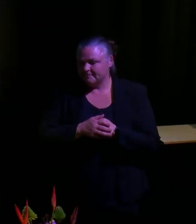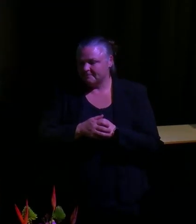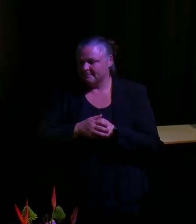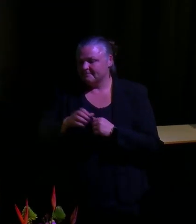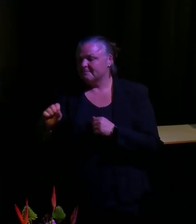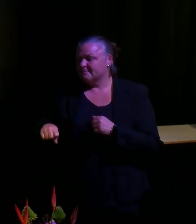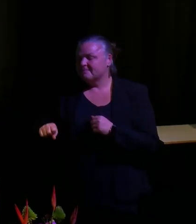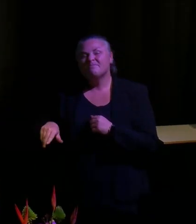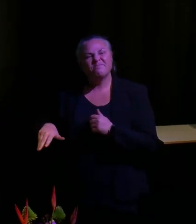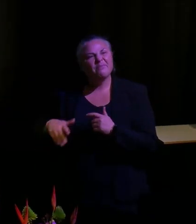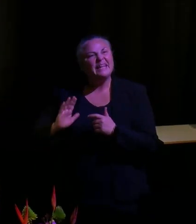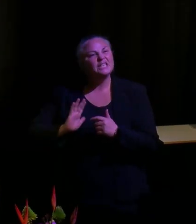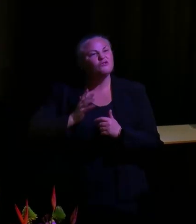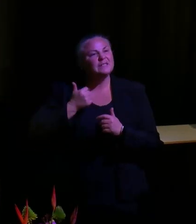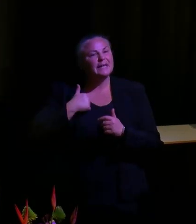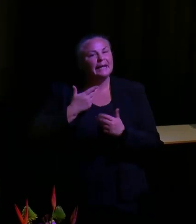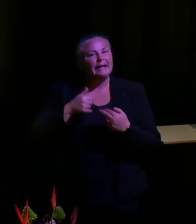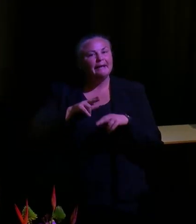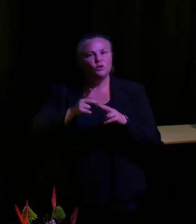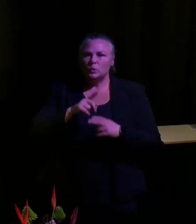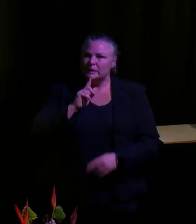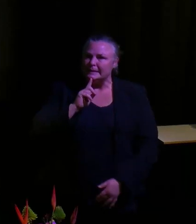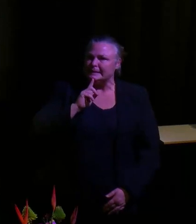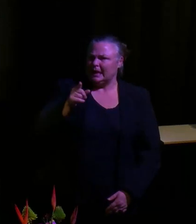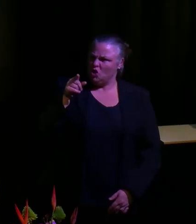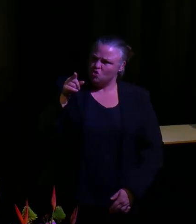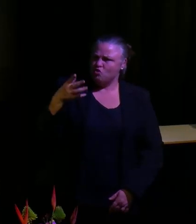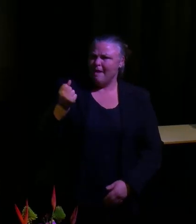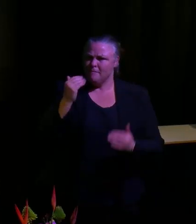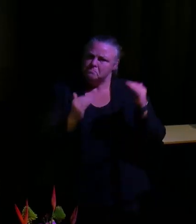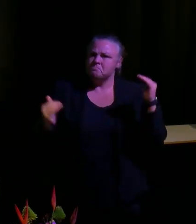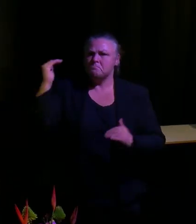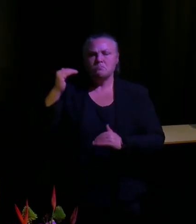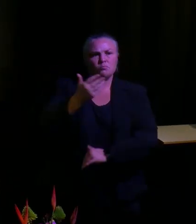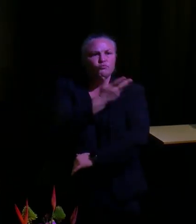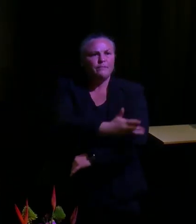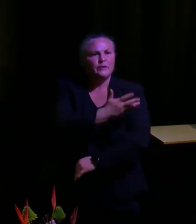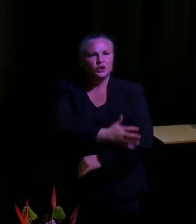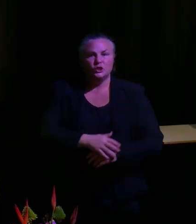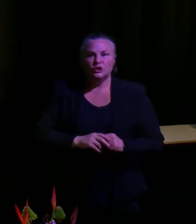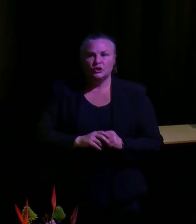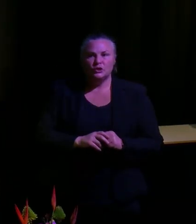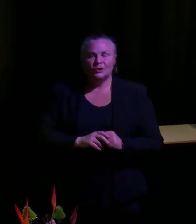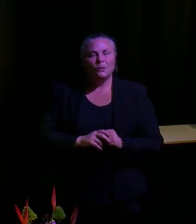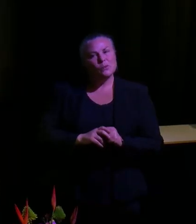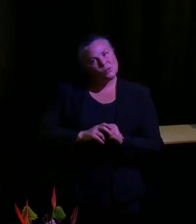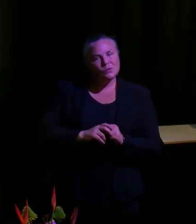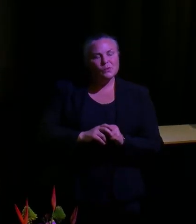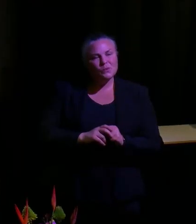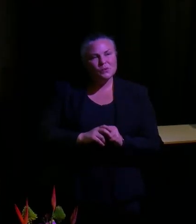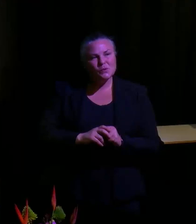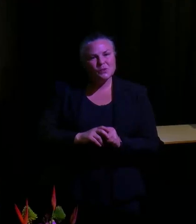privilege is confronted and there's a different occupation of space and history is told. It